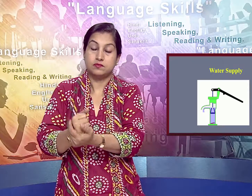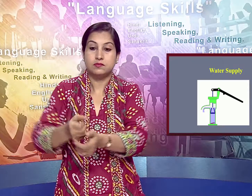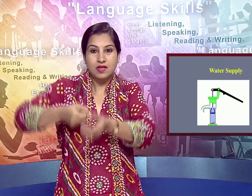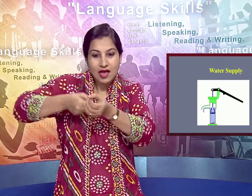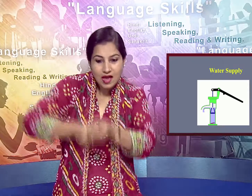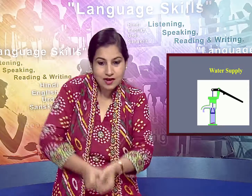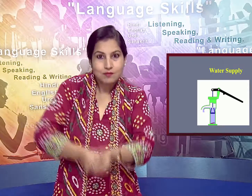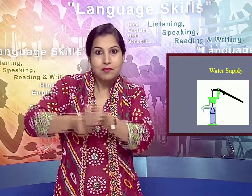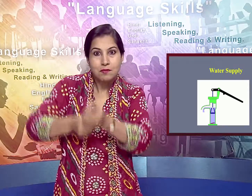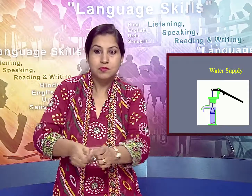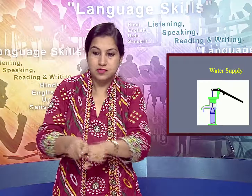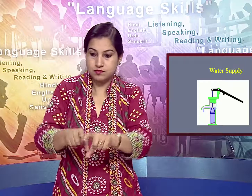hand pump, etc.